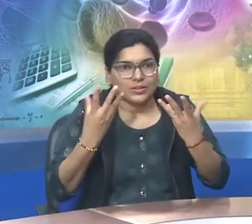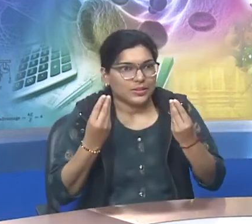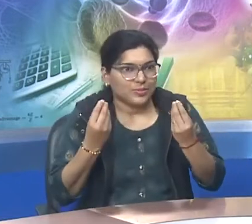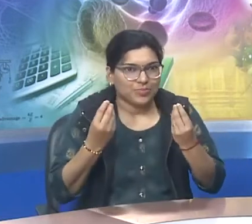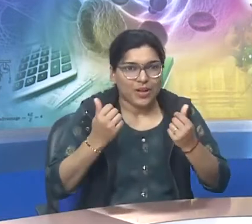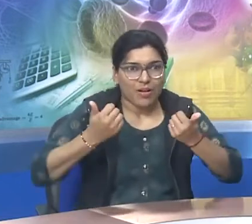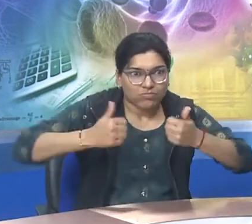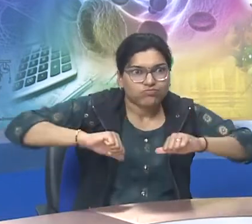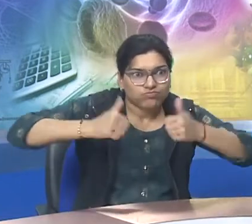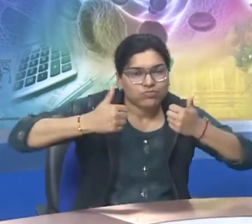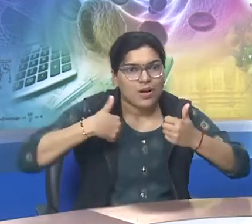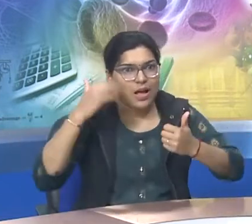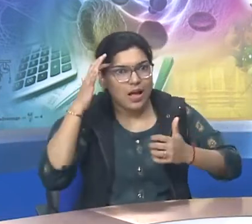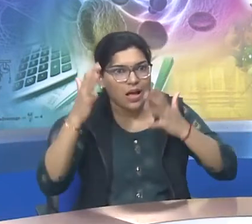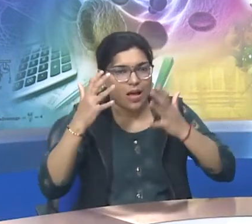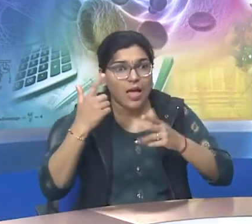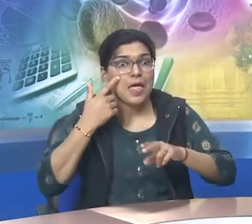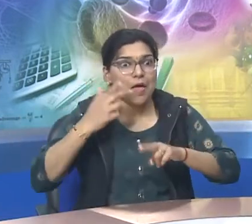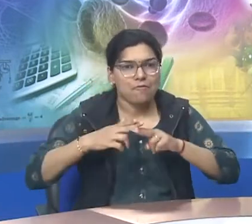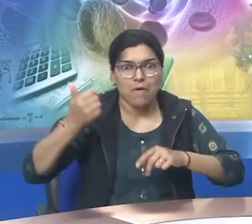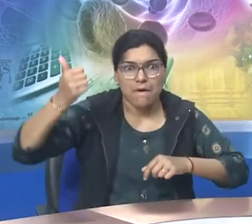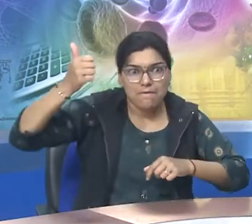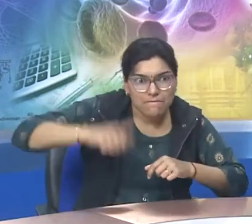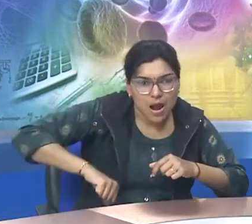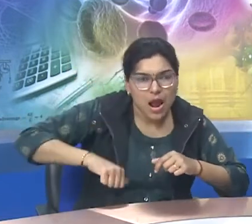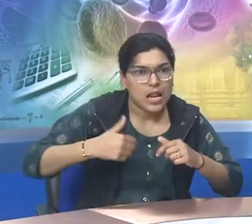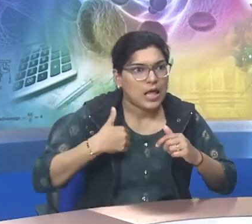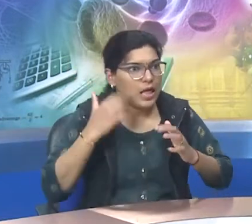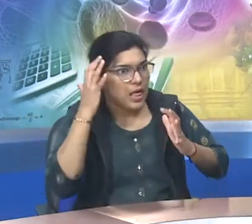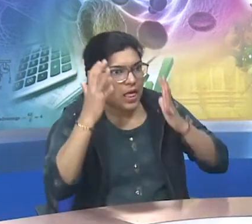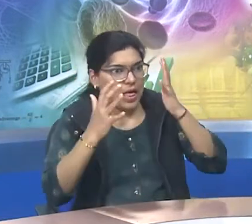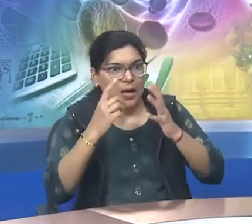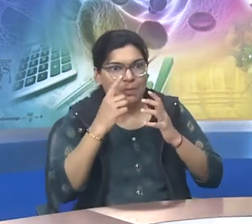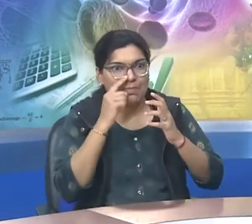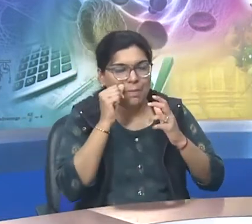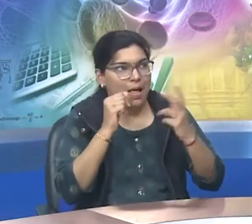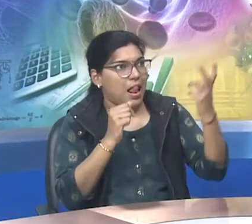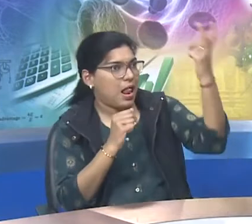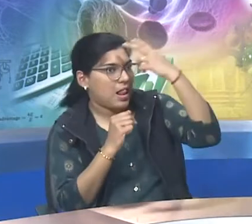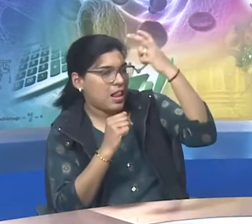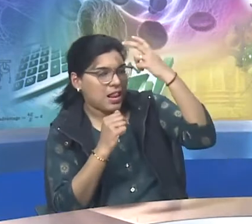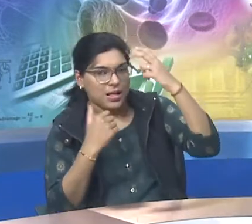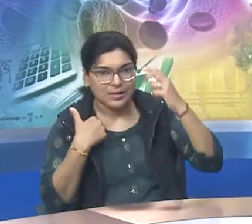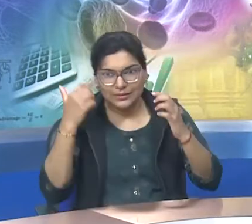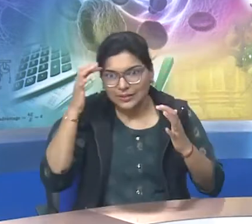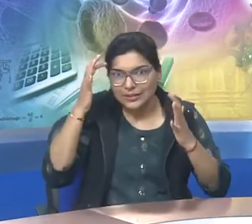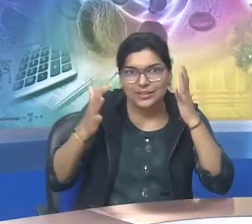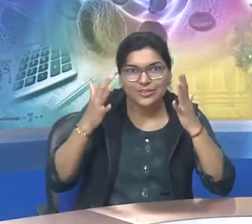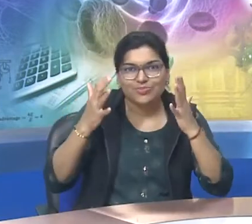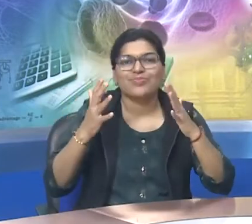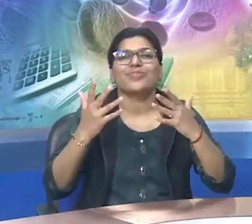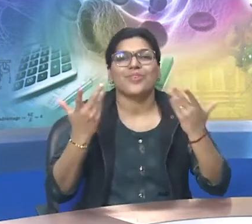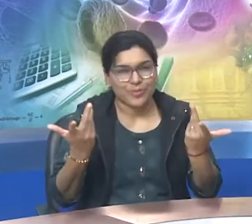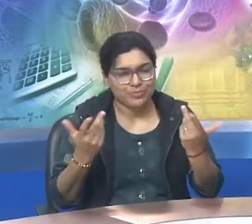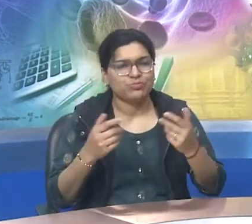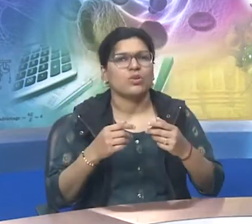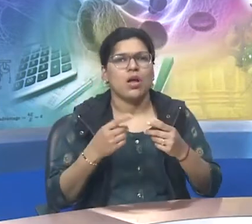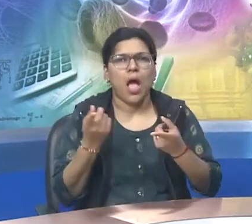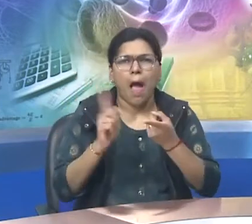outcome, what would be the result, and out of anxiety or nervousness, you feel